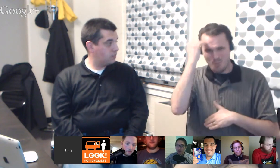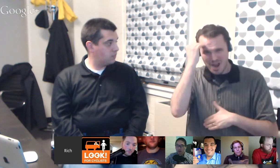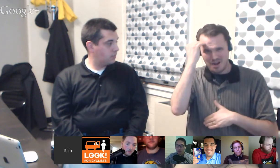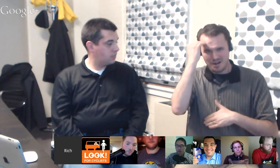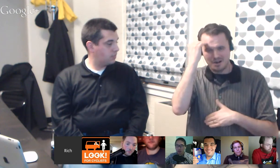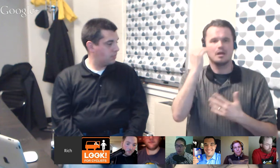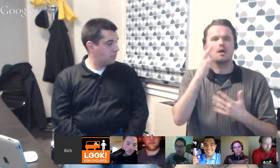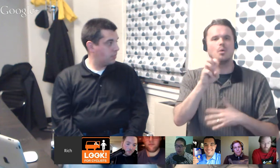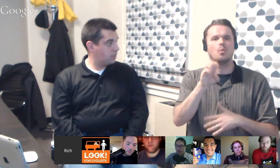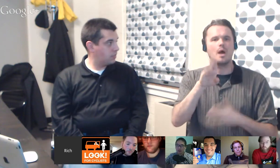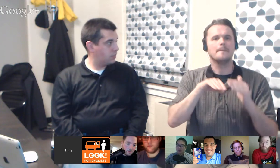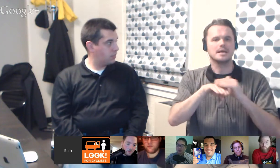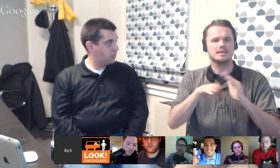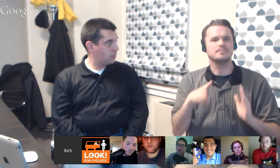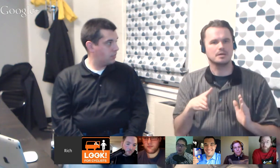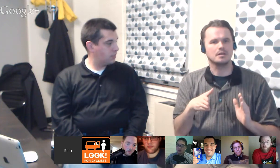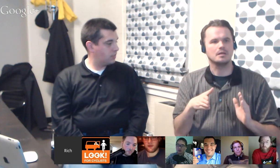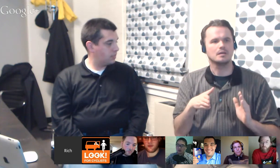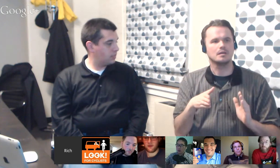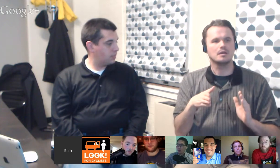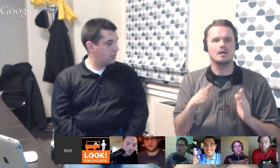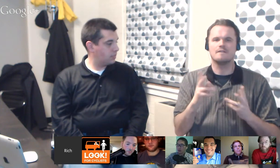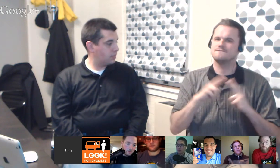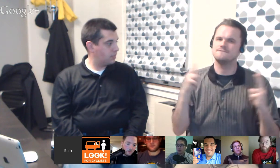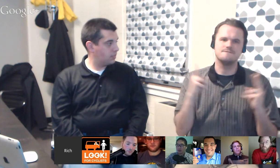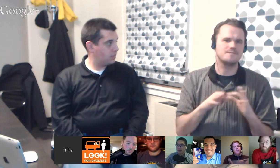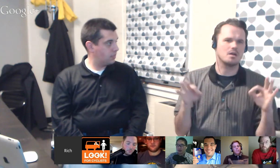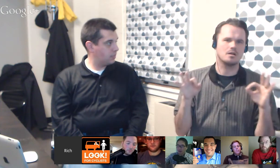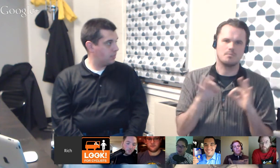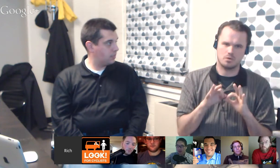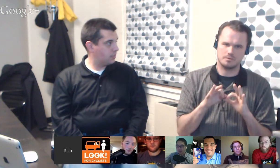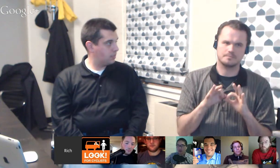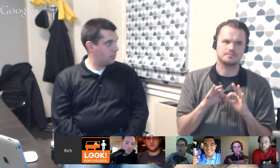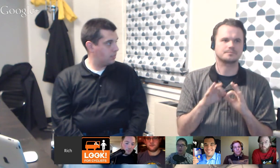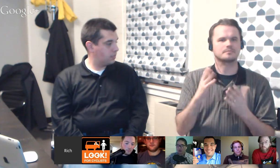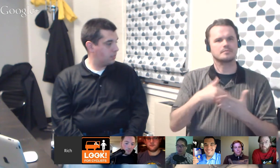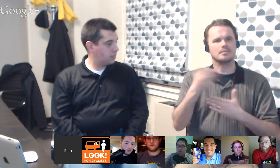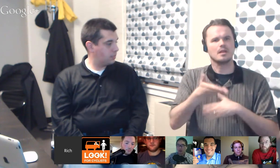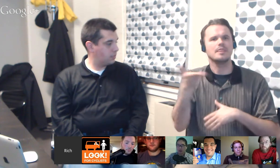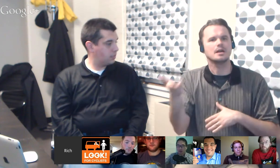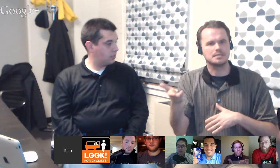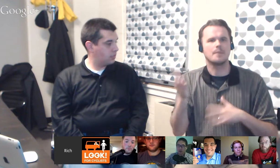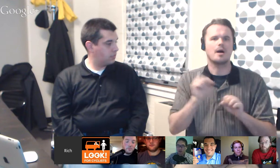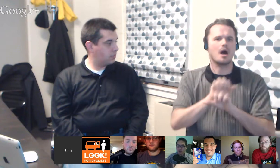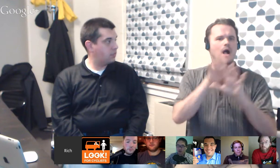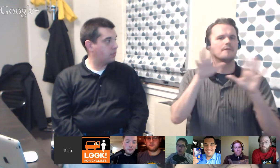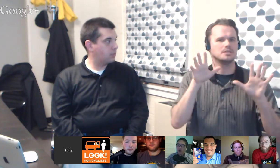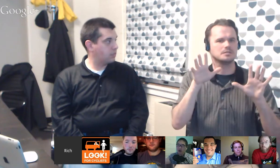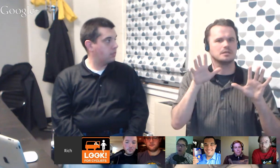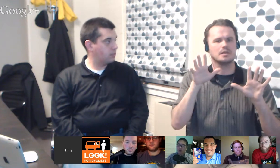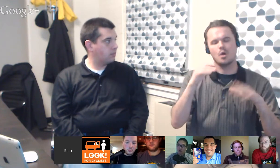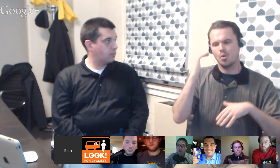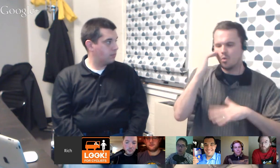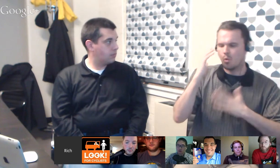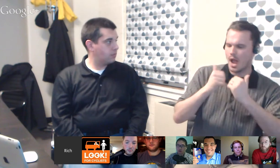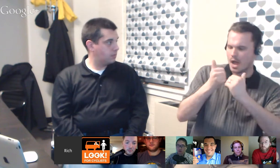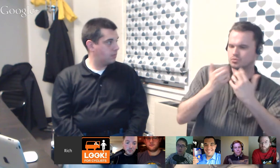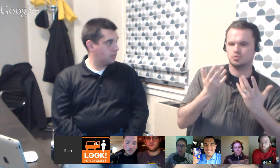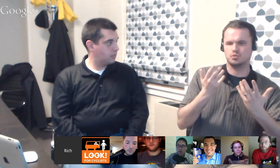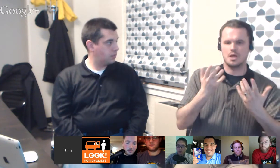web accessibility is very important. And then the next step obviously is to know how